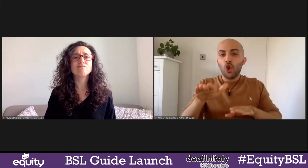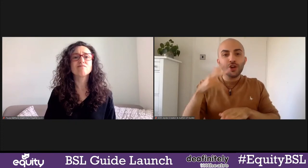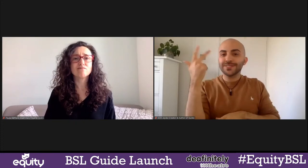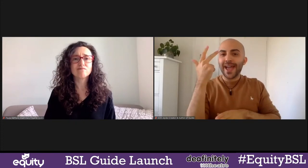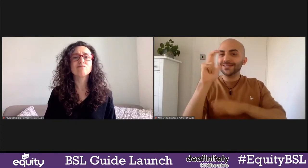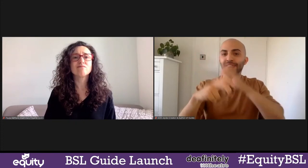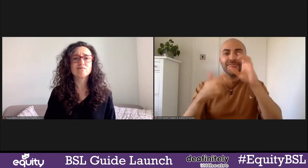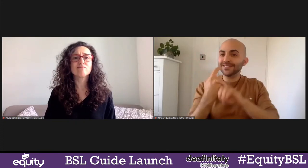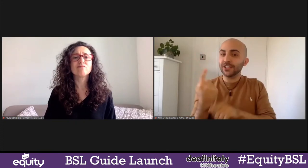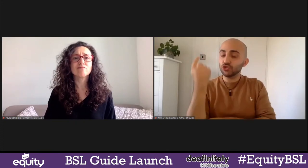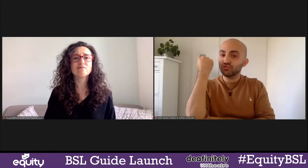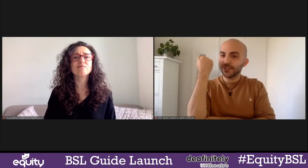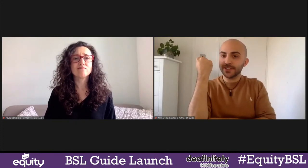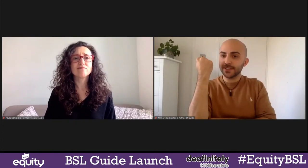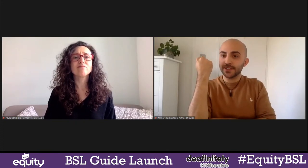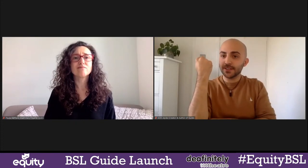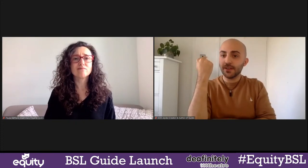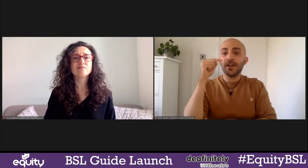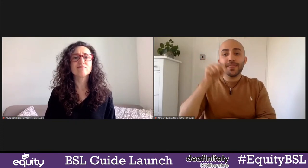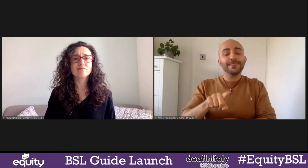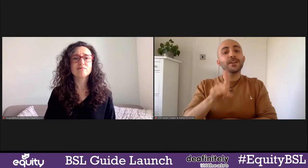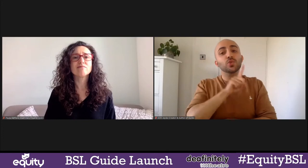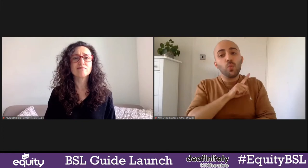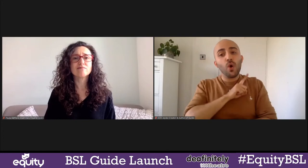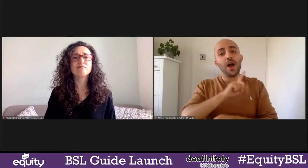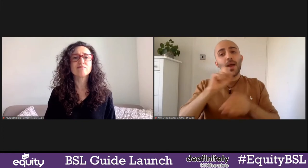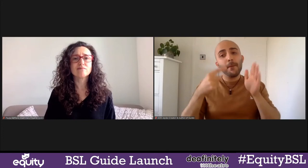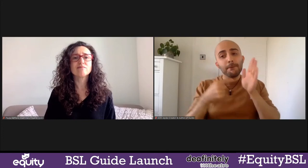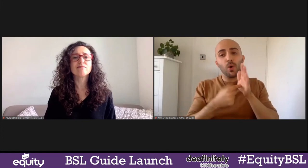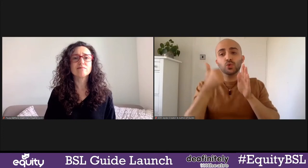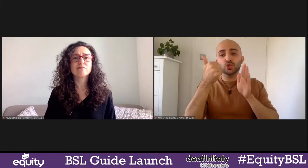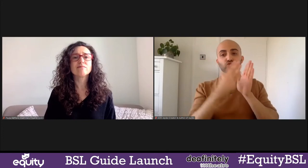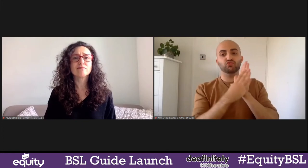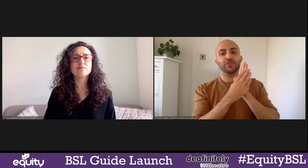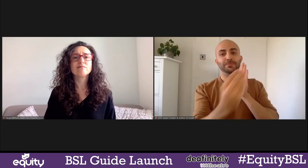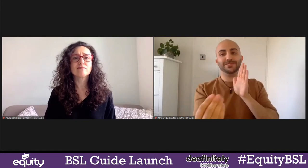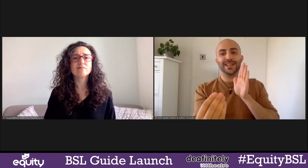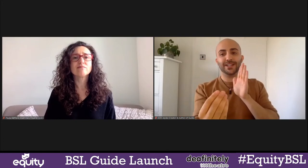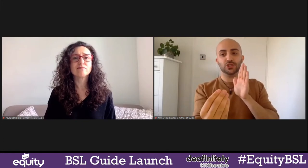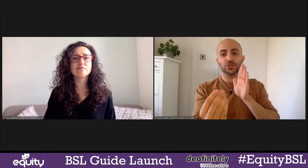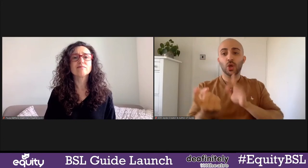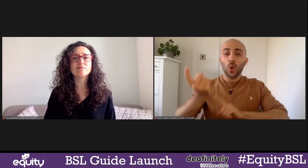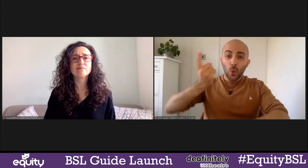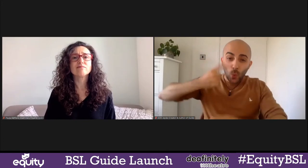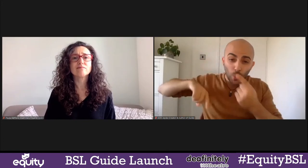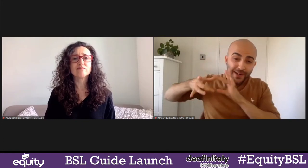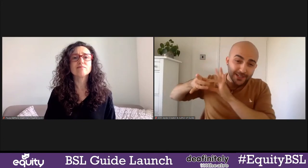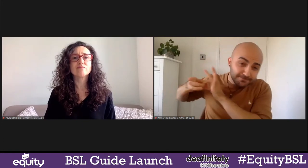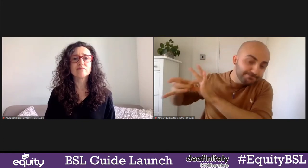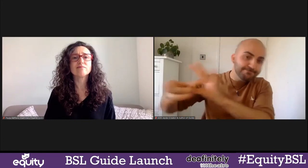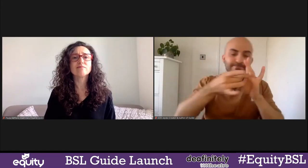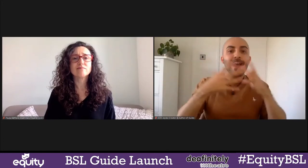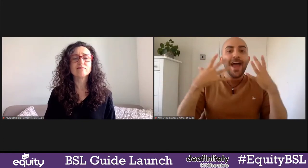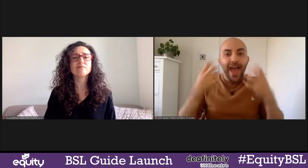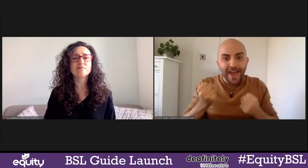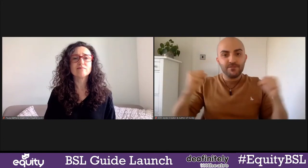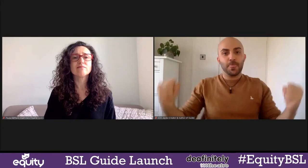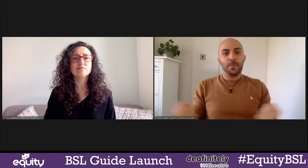exists. It's not something that occurred in the 18th century. It's so important to have good representation of